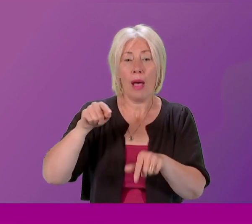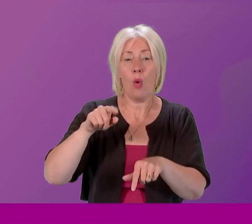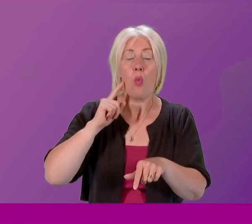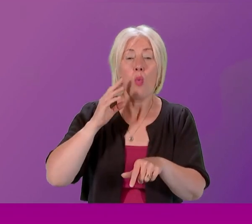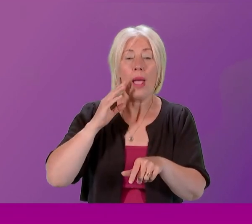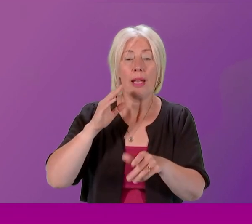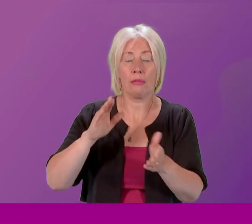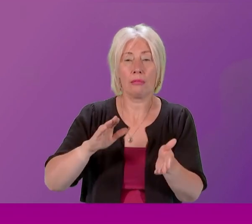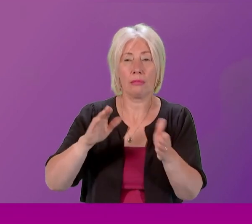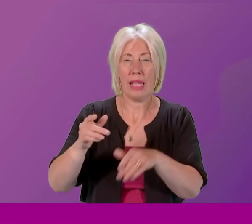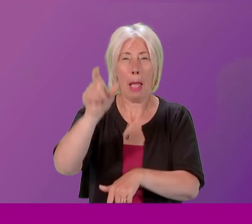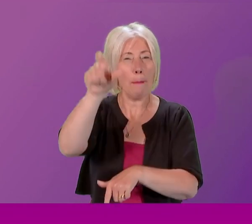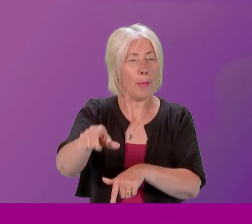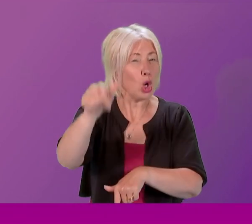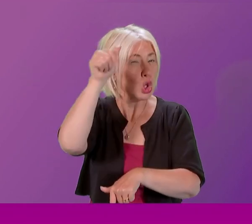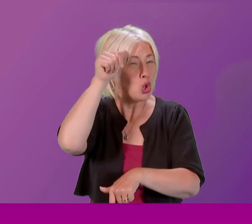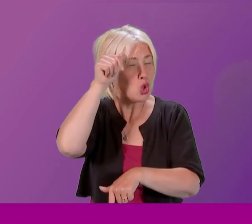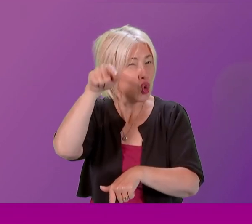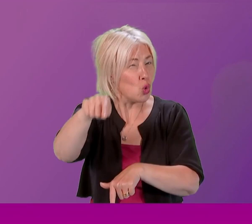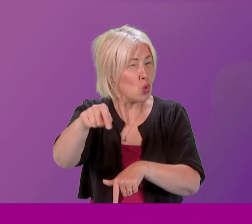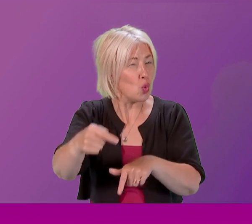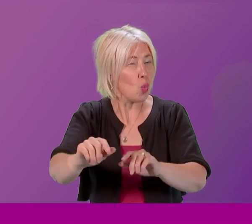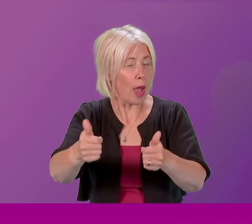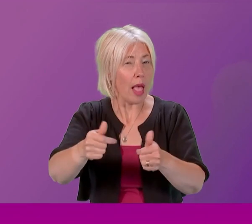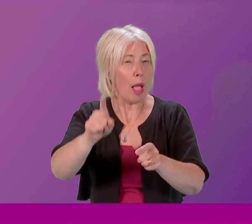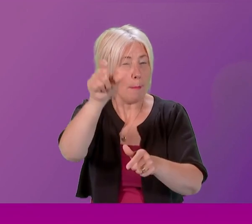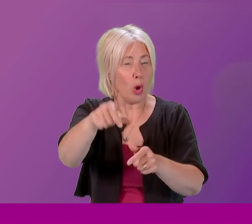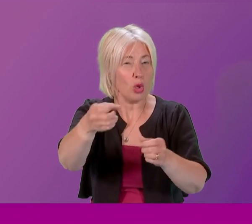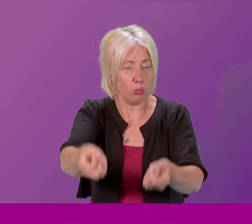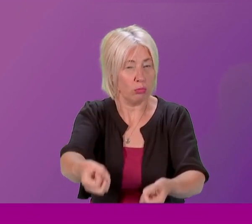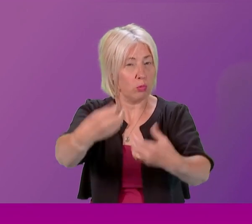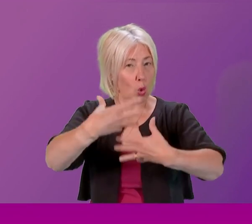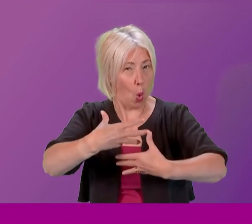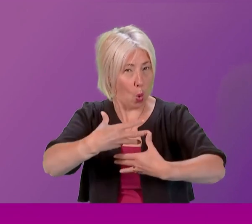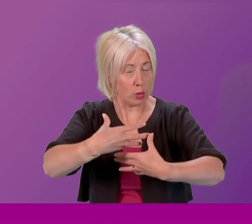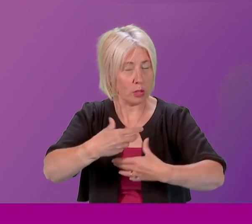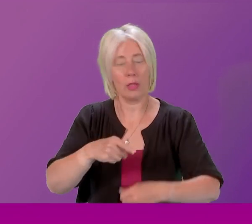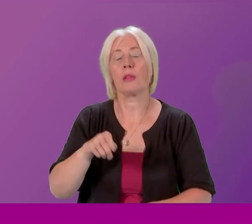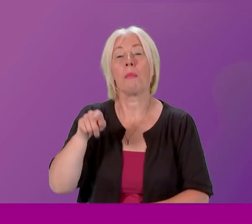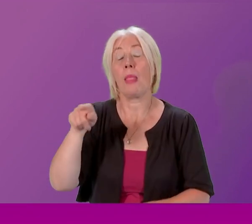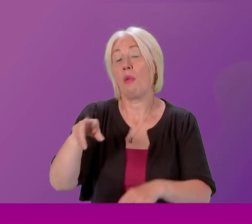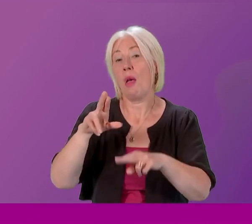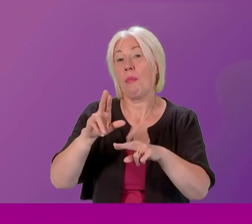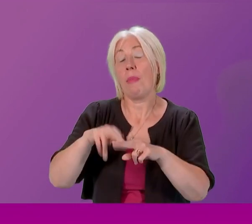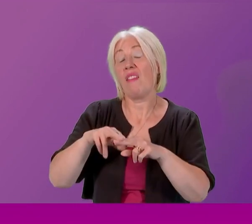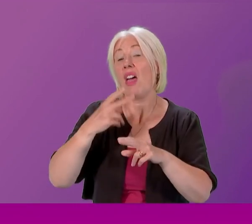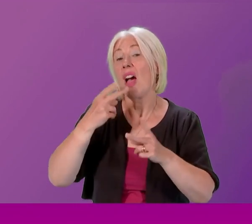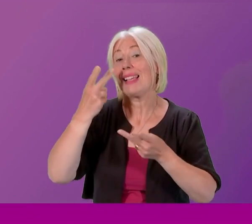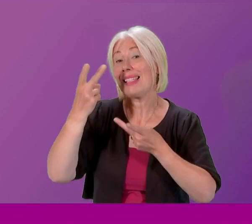told by somebody who knew him then that when he sang in